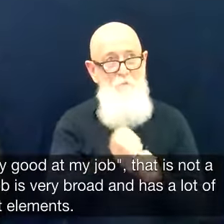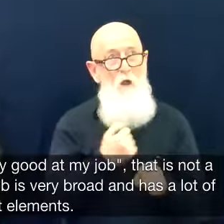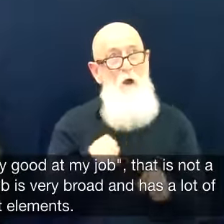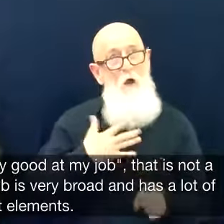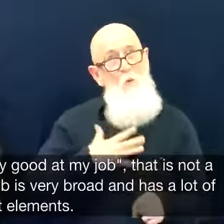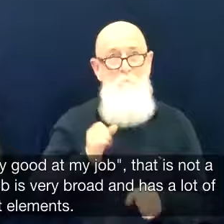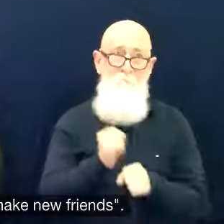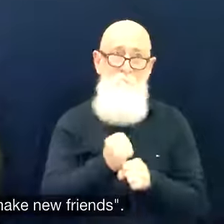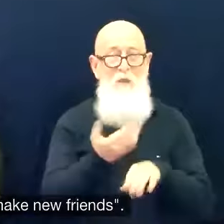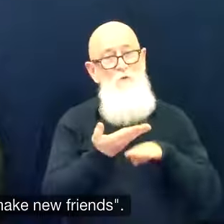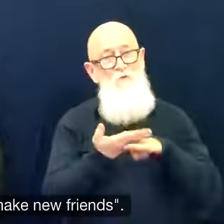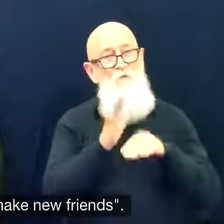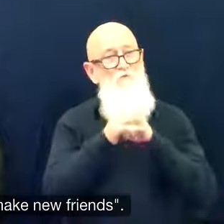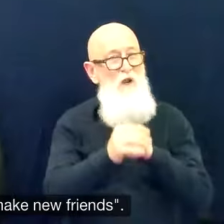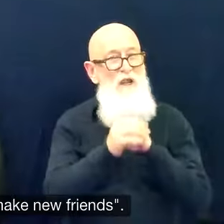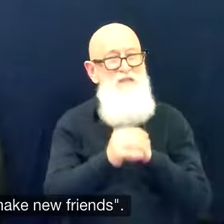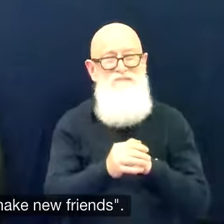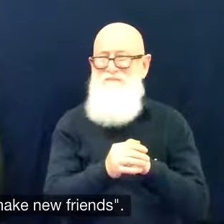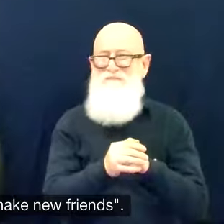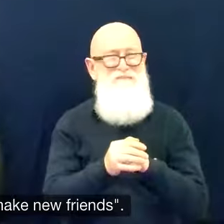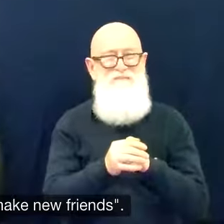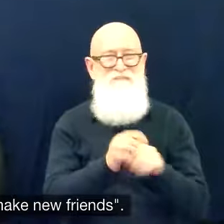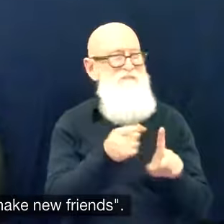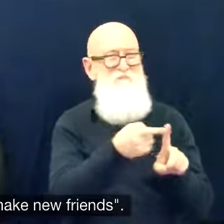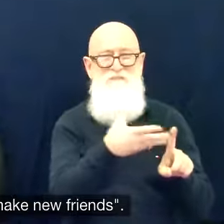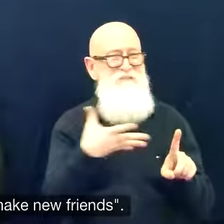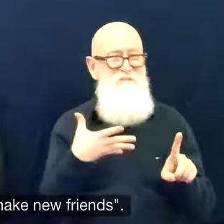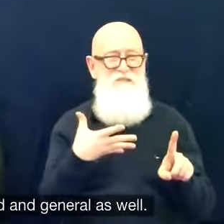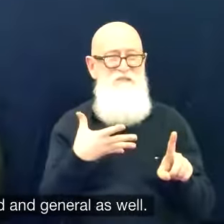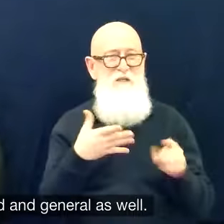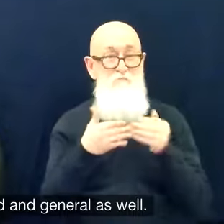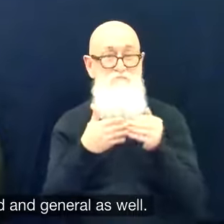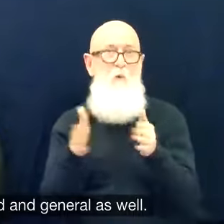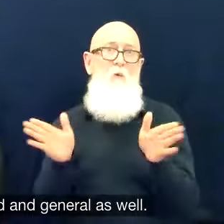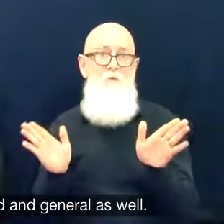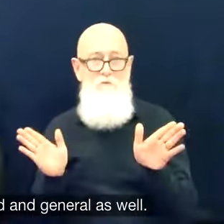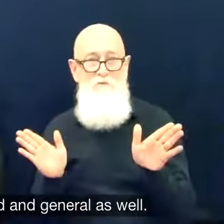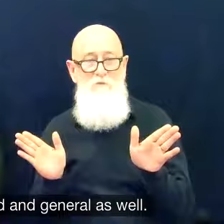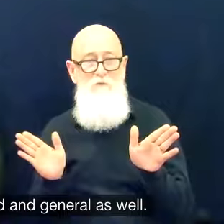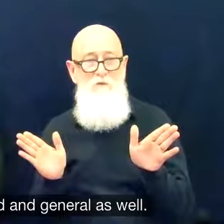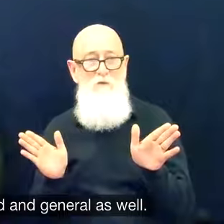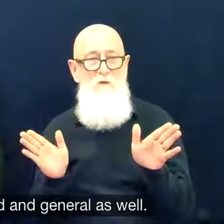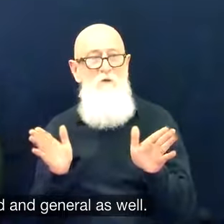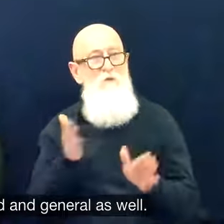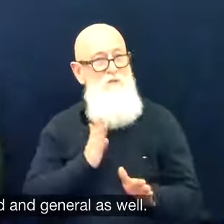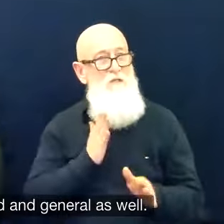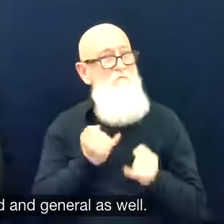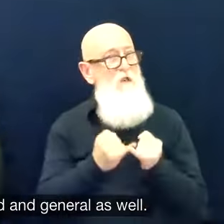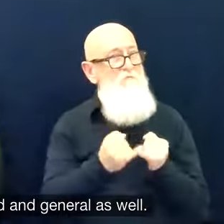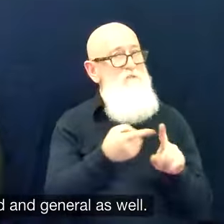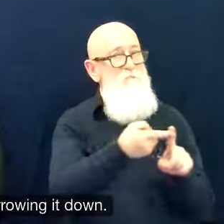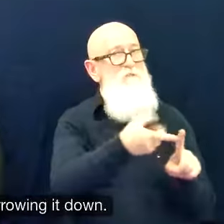friends. That's quite broad and general as well. So really narrowing it down, and I thought